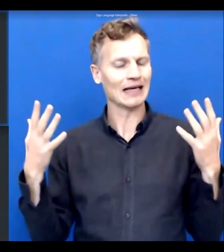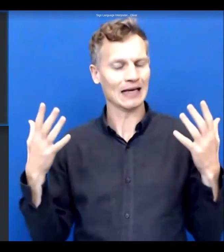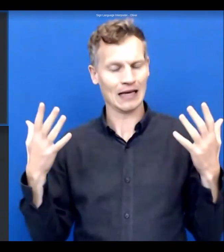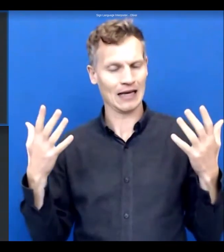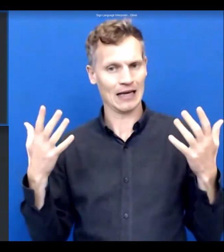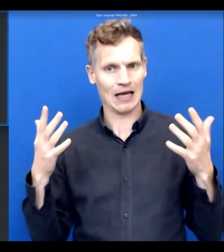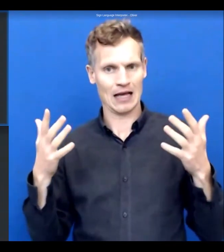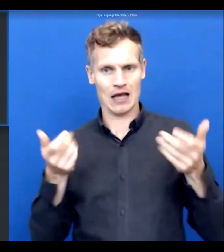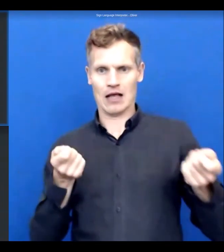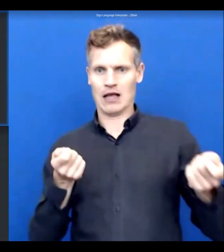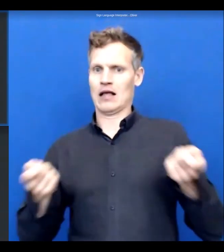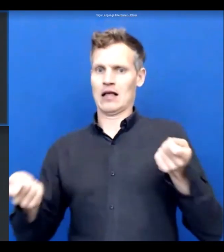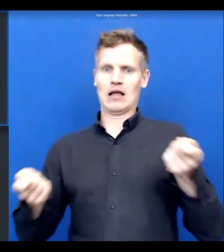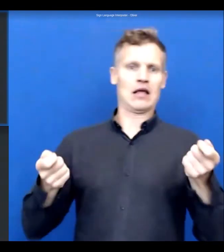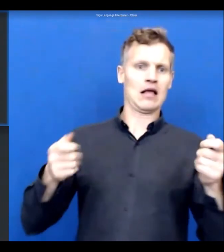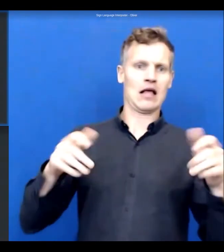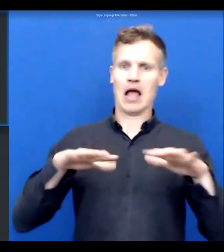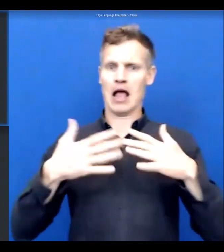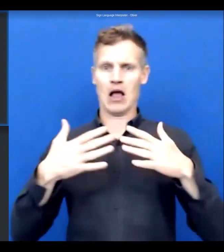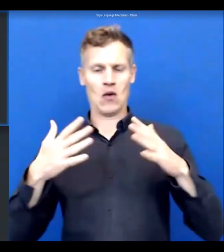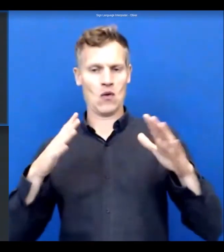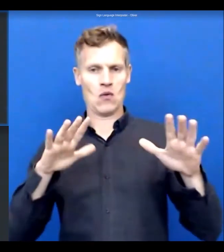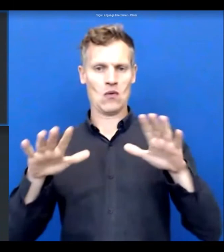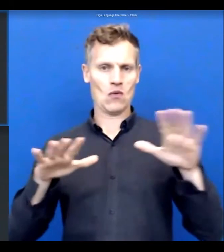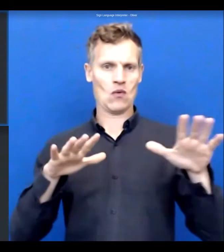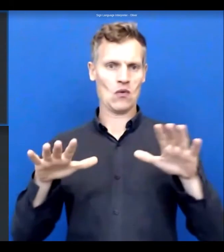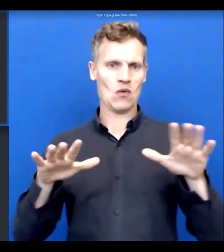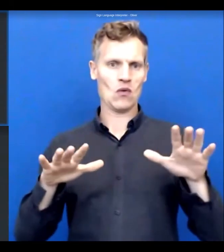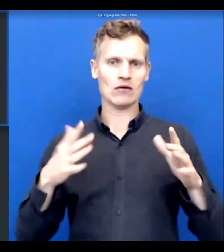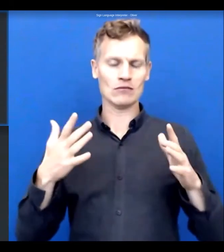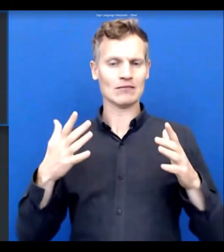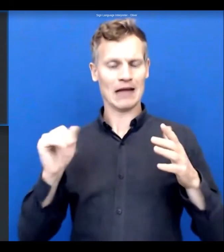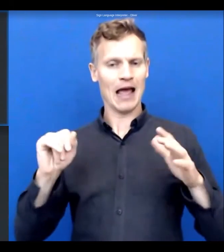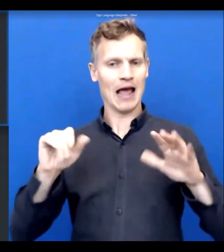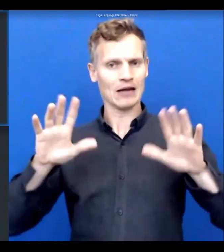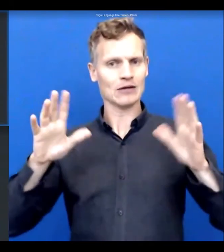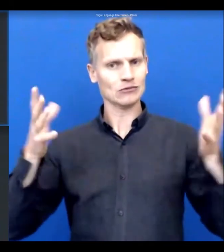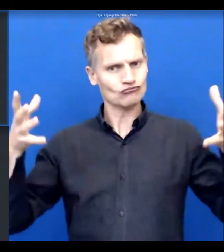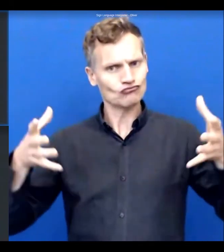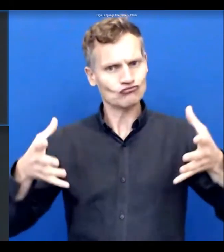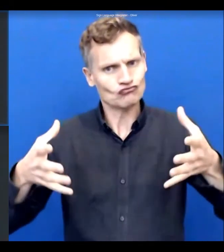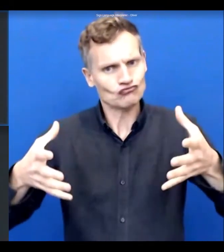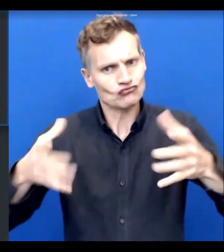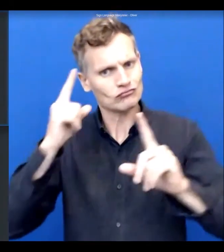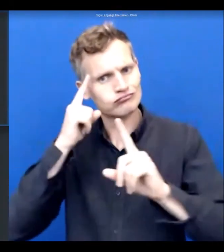go deeply to our goal research.